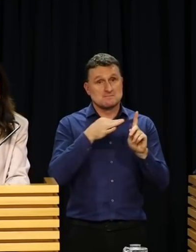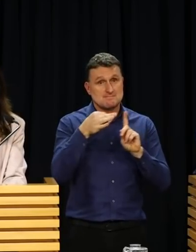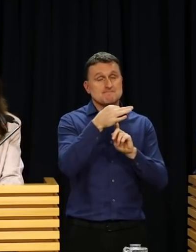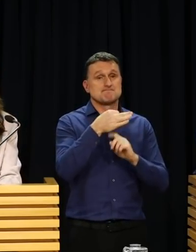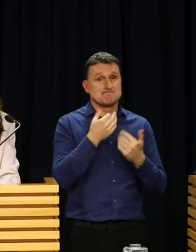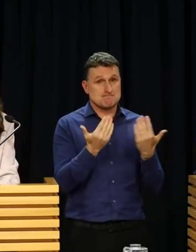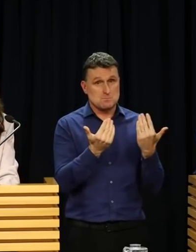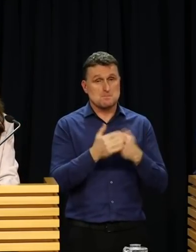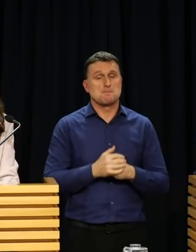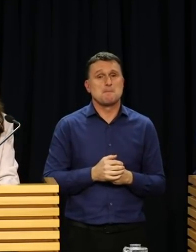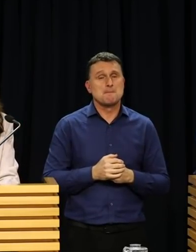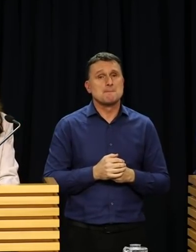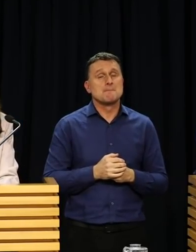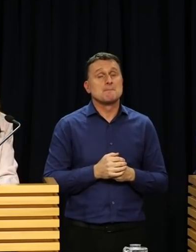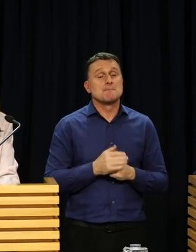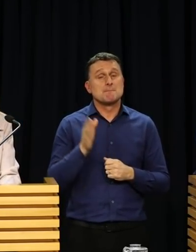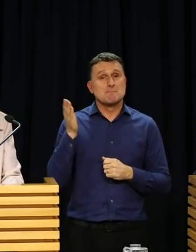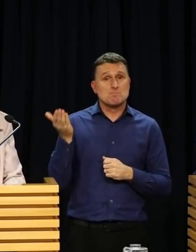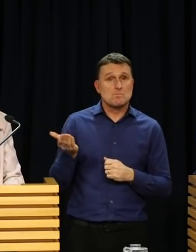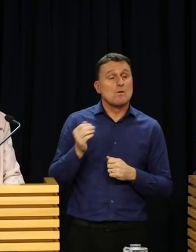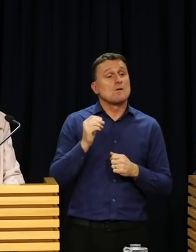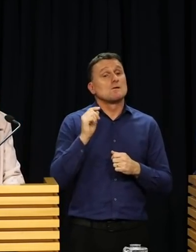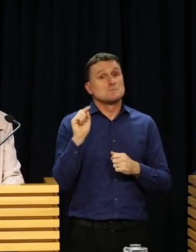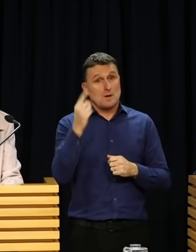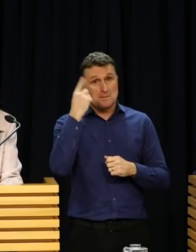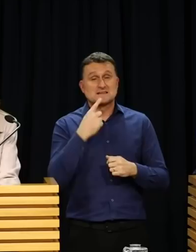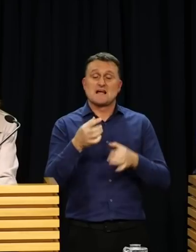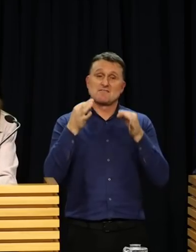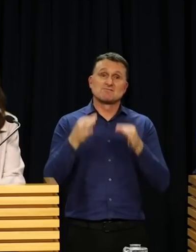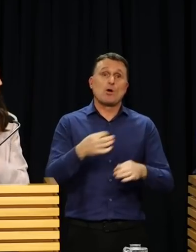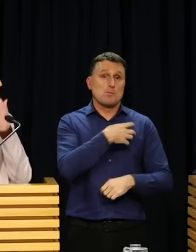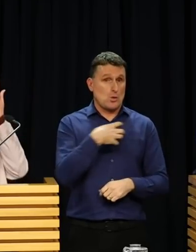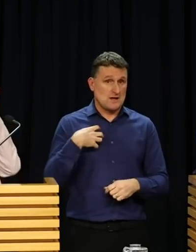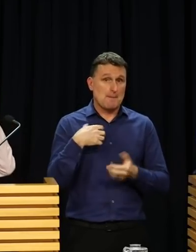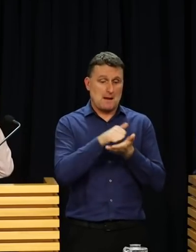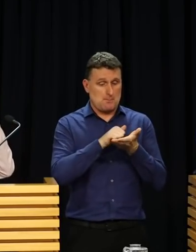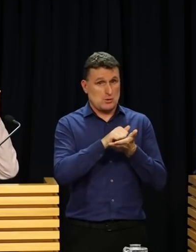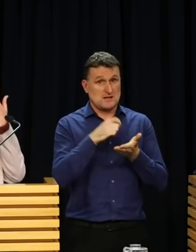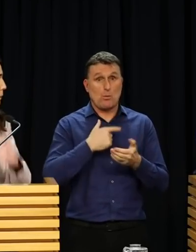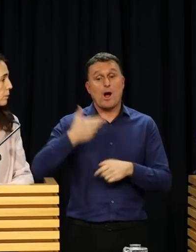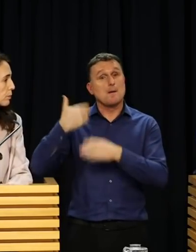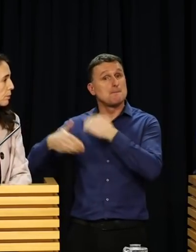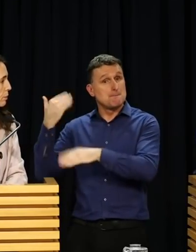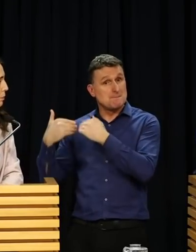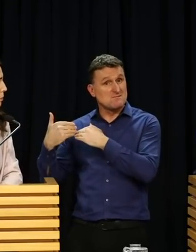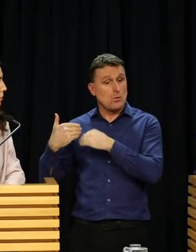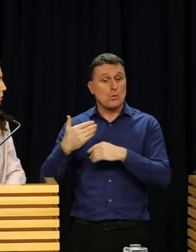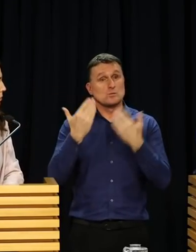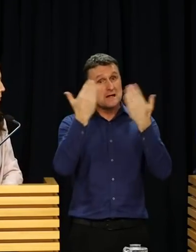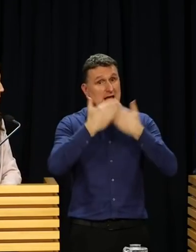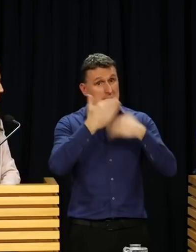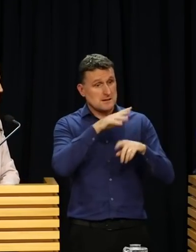The Prime Minister has announced that a formal government apology will be given for the wrongs committed during the Dawn Raids